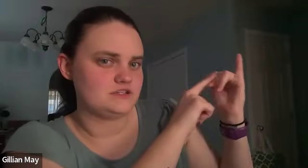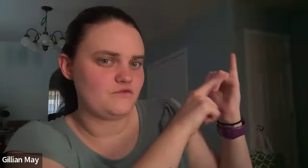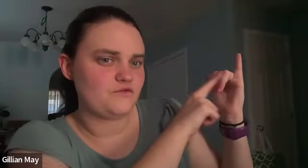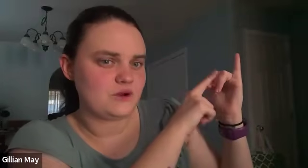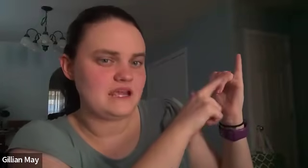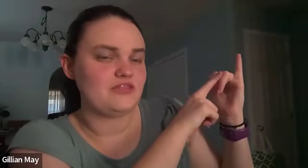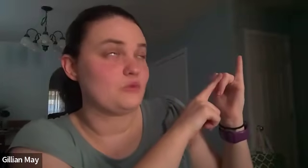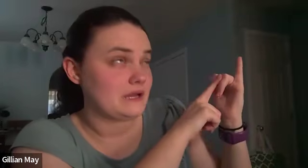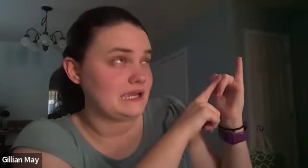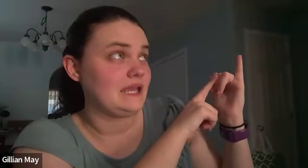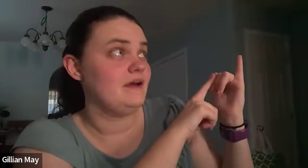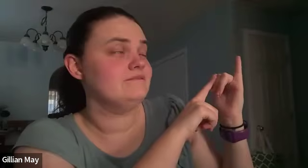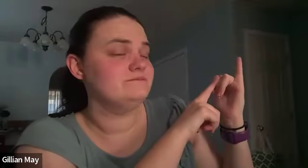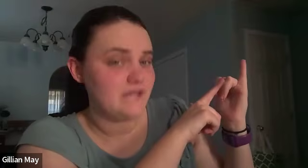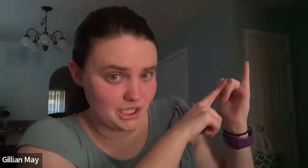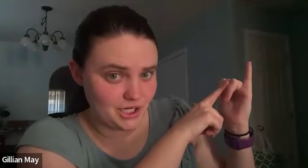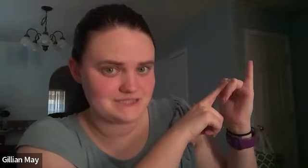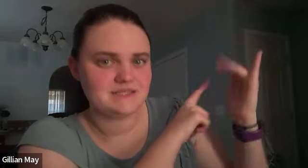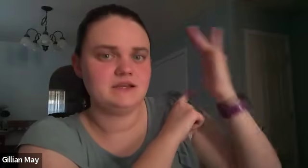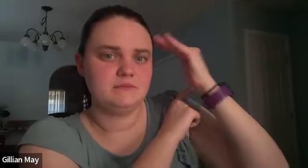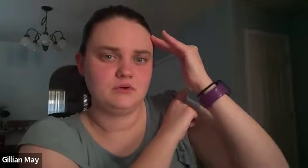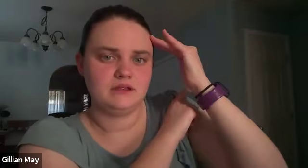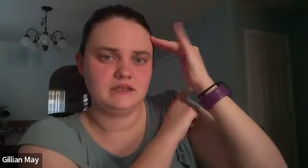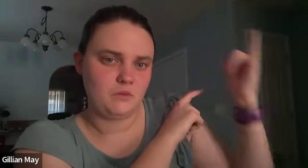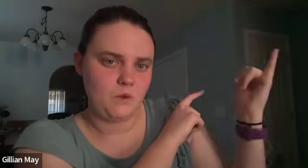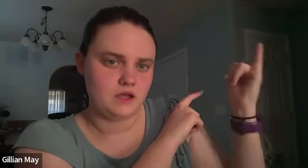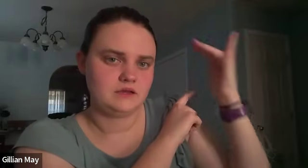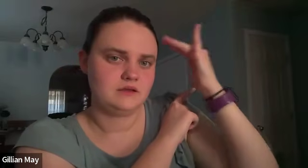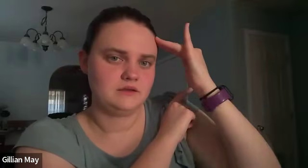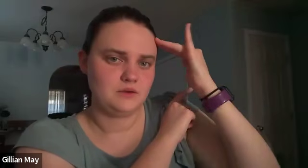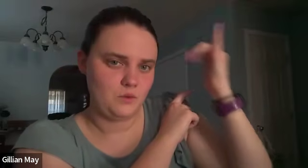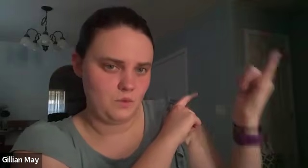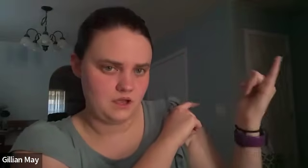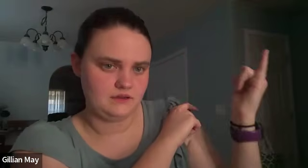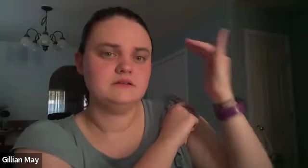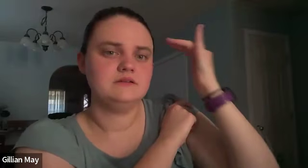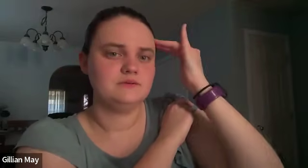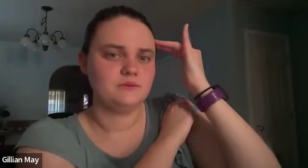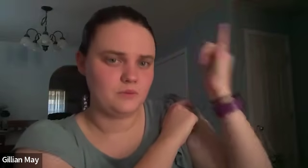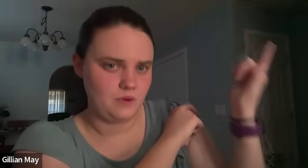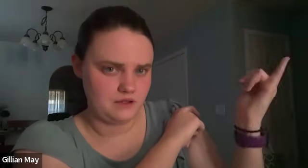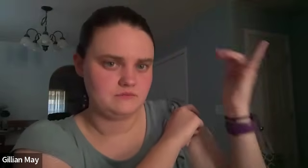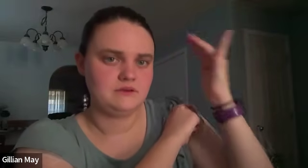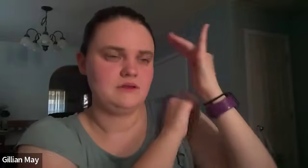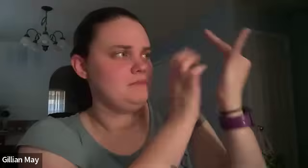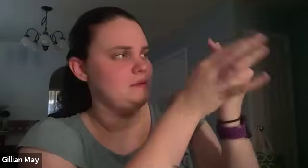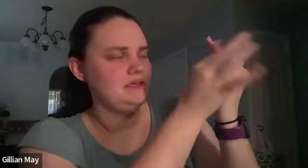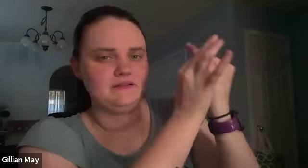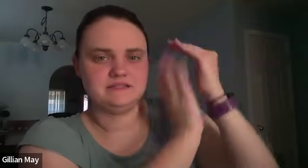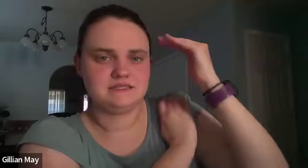So your three fingers pull in. Y. Y. Y. My pinky likes to